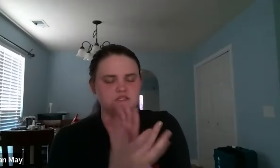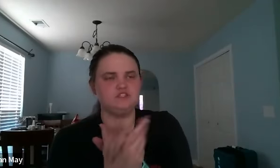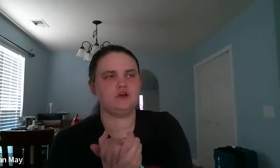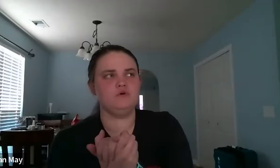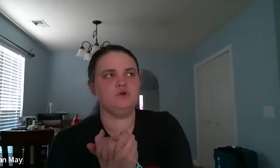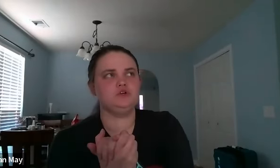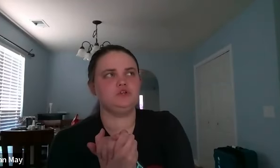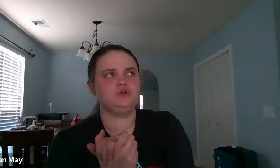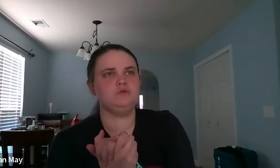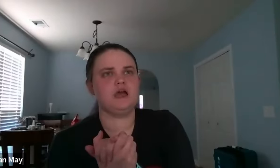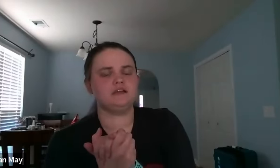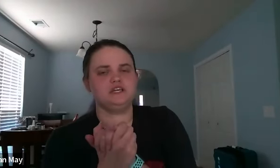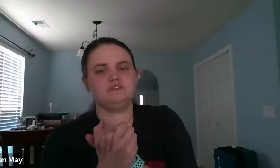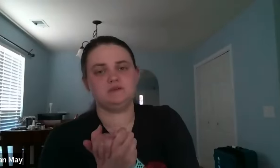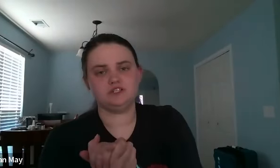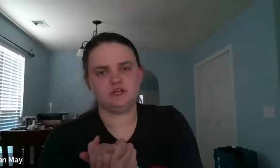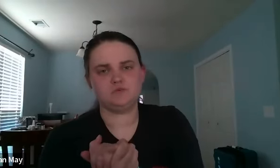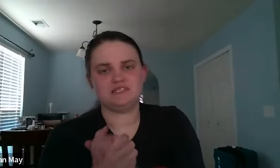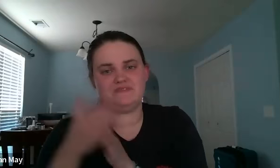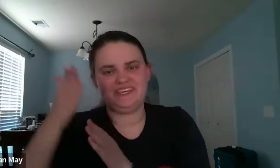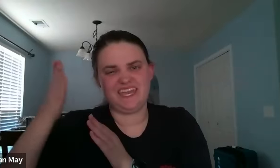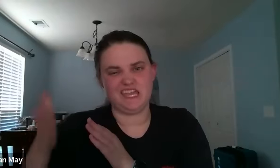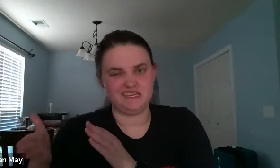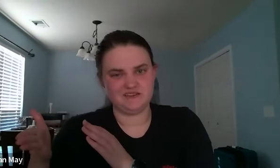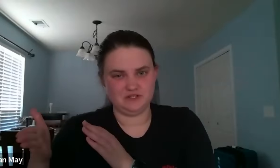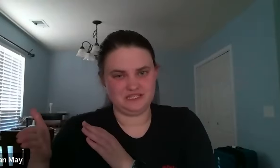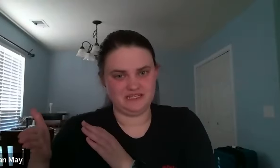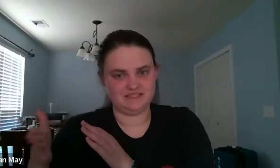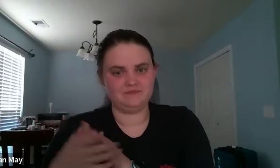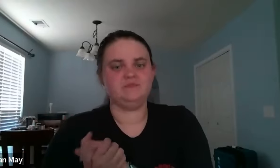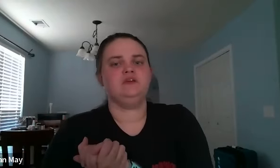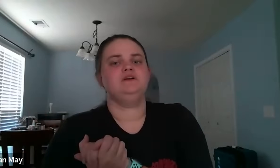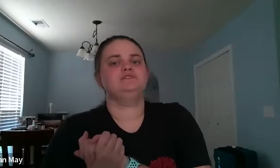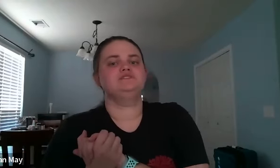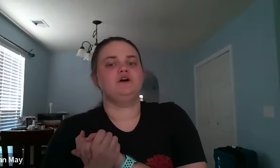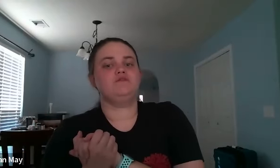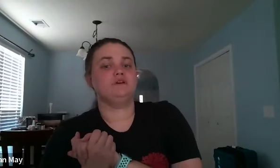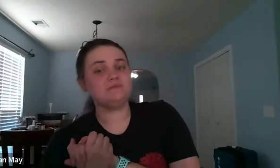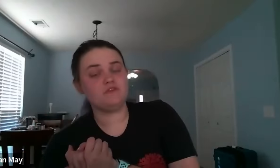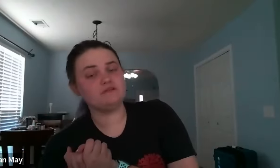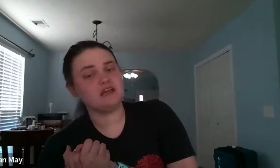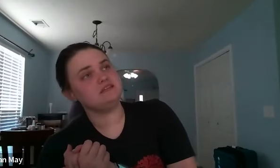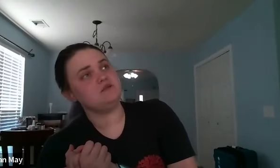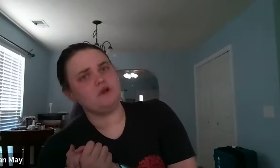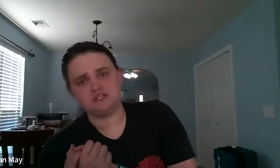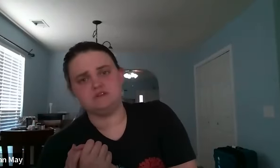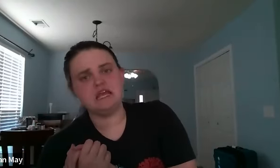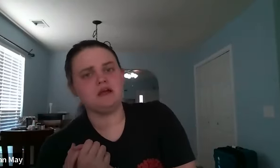And so you would actually have the WH question words at the end of your sentence. So for example, if I was asking, what is your name? I'd